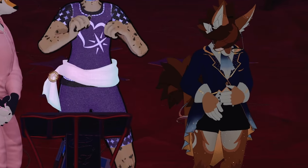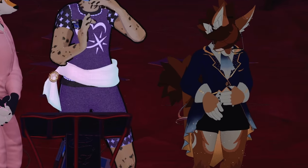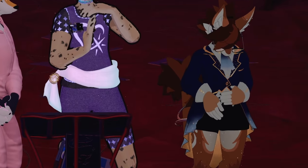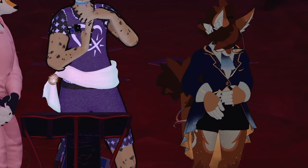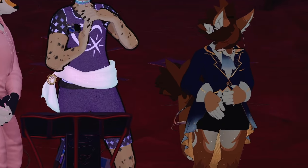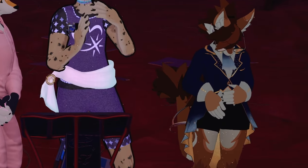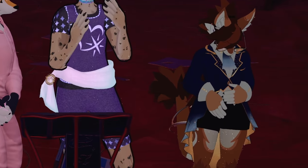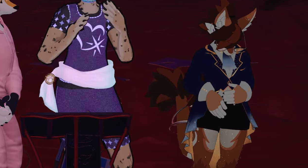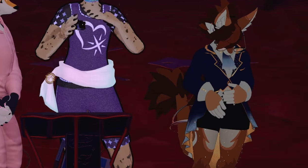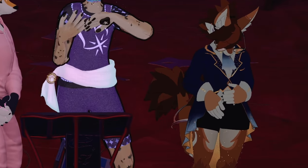around.